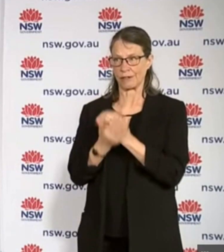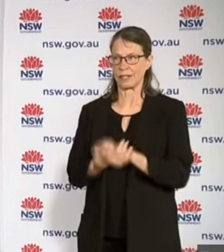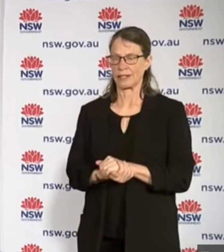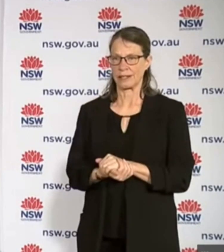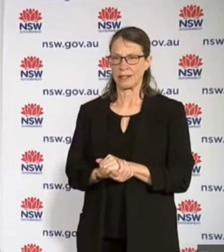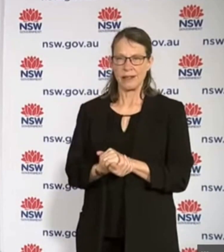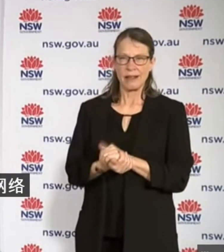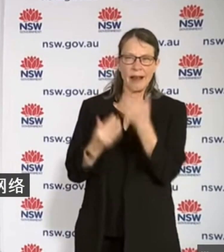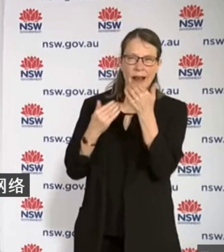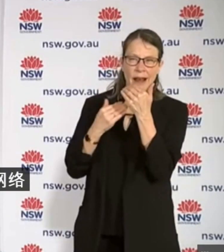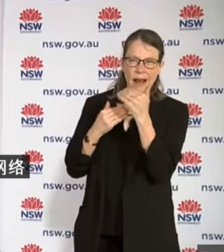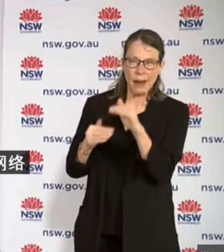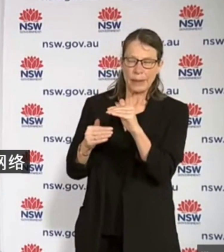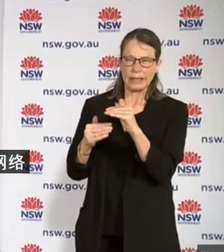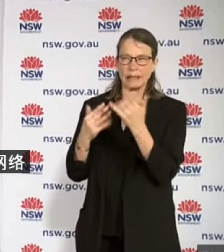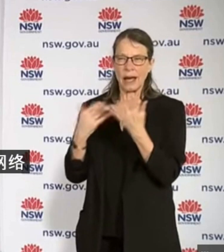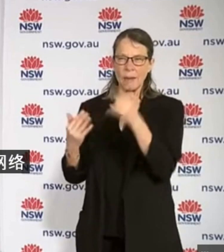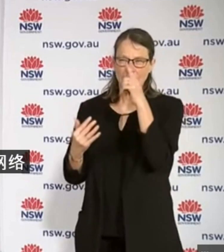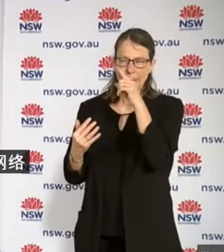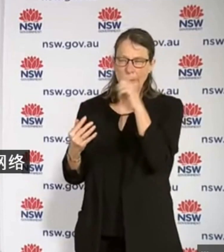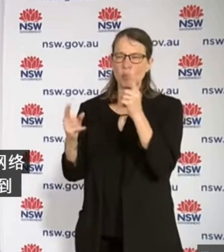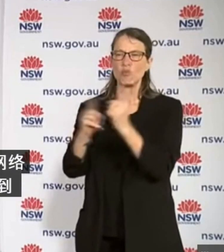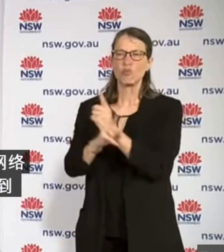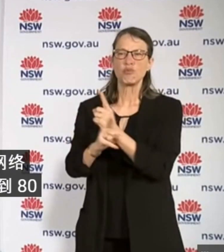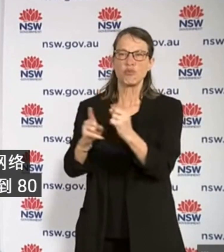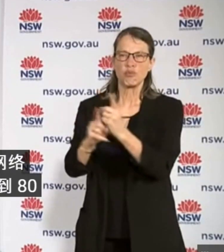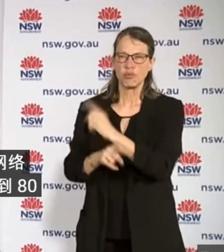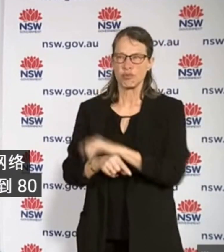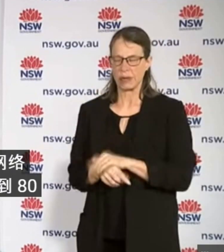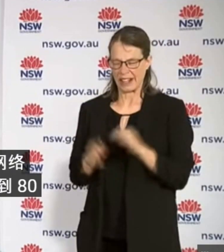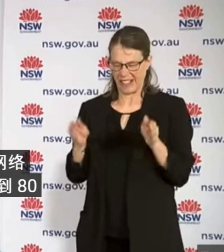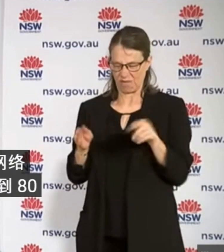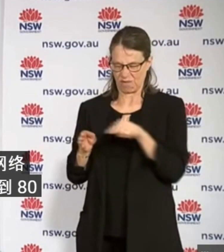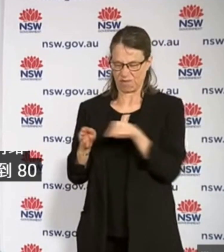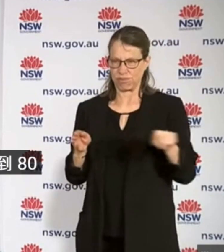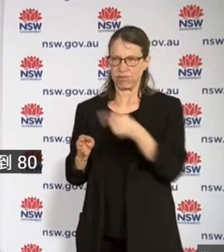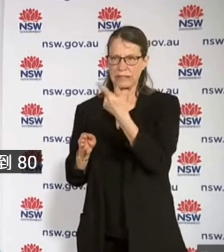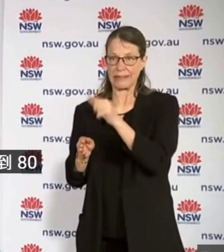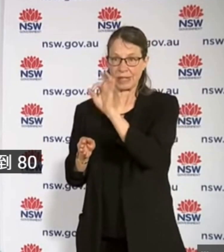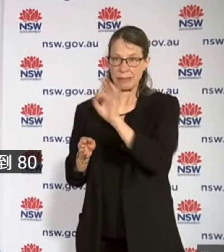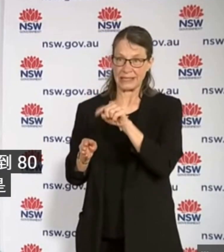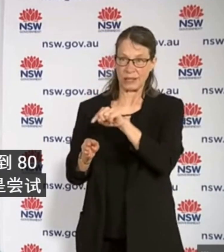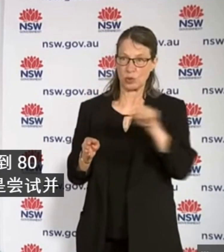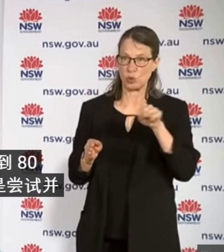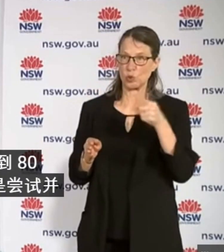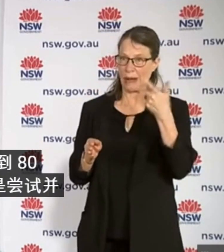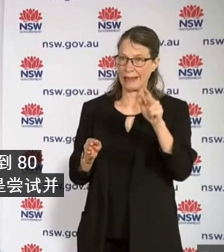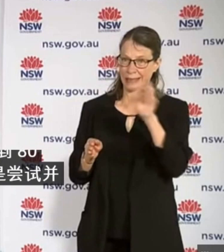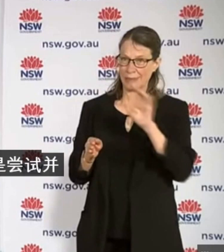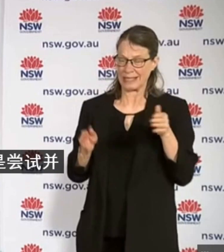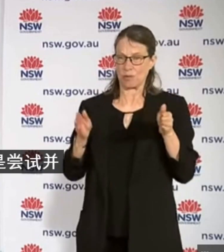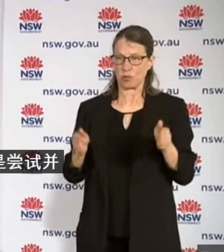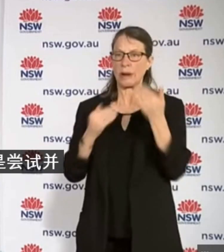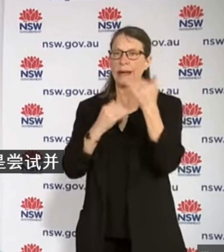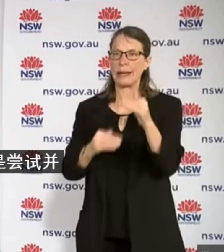people that you're going to socially network with as we move from 70% to 80%, that would be great. So just try and